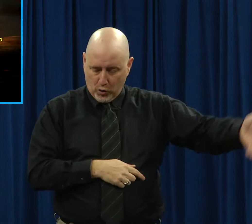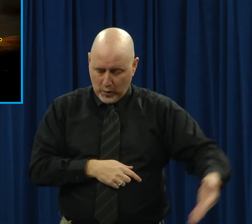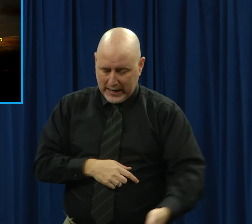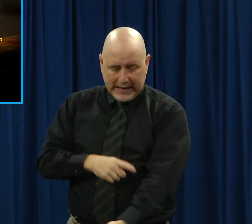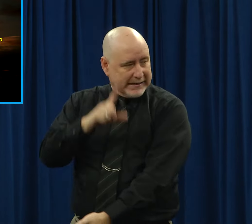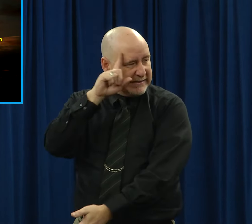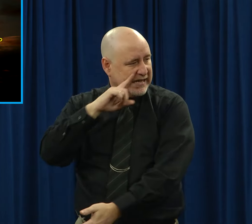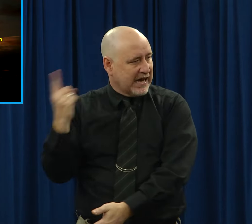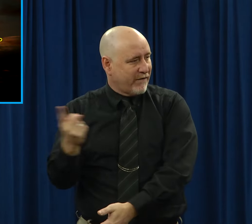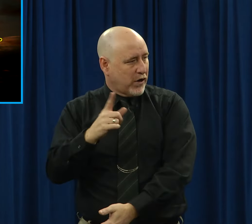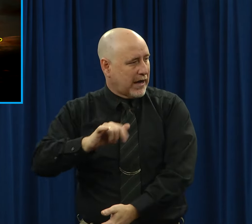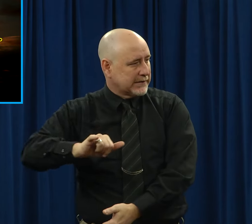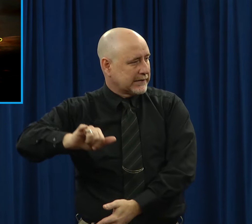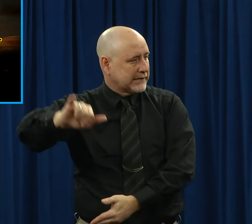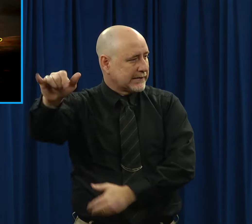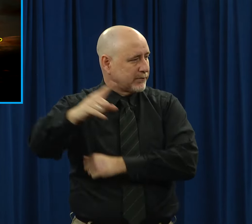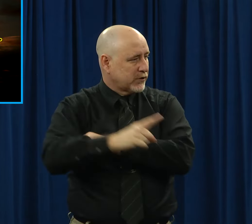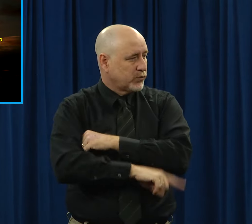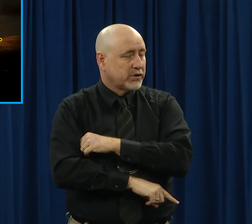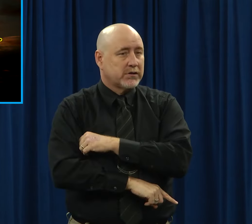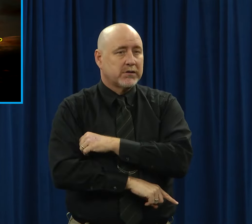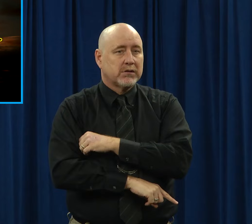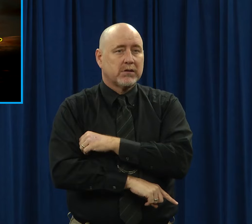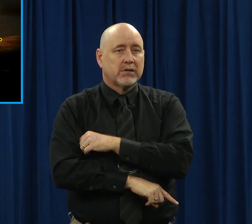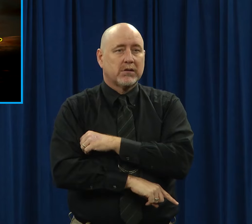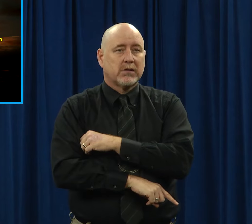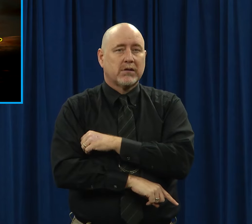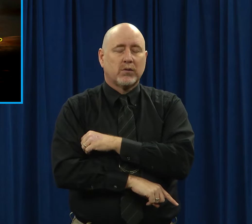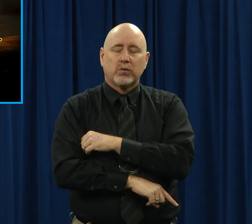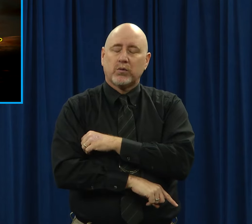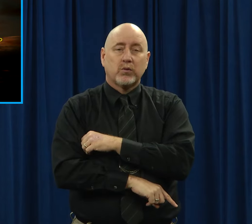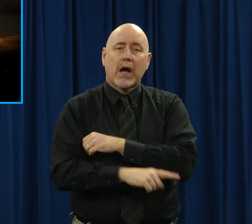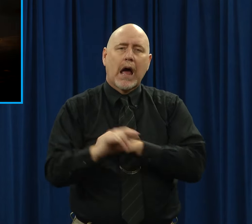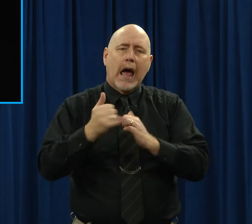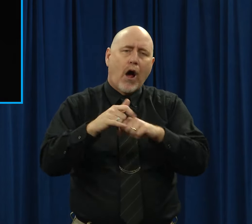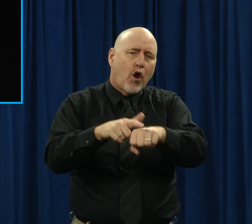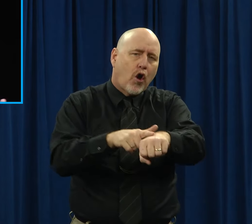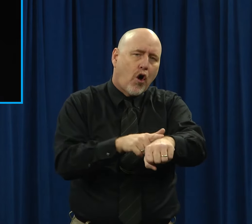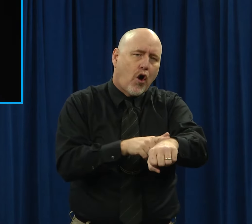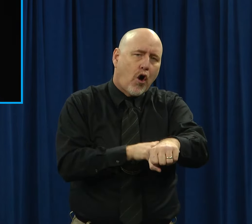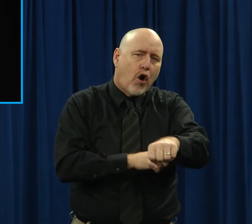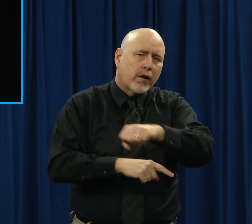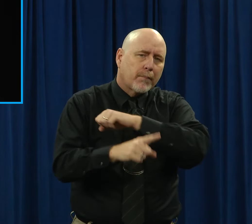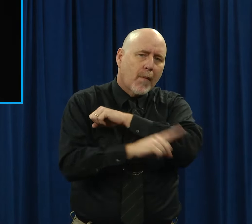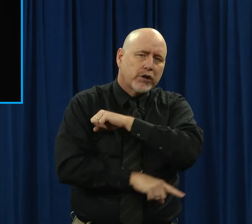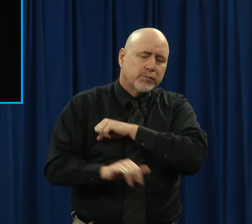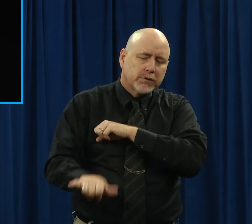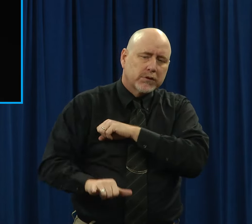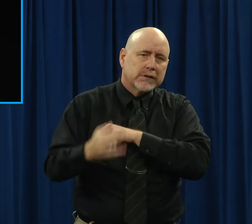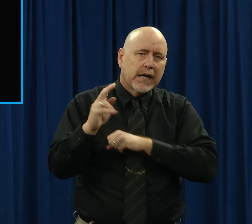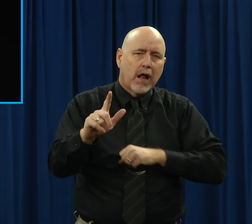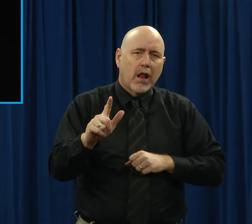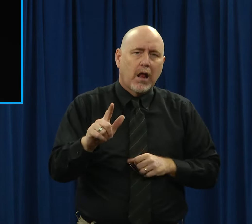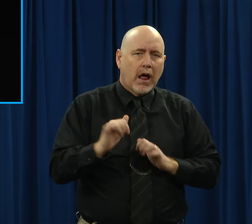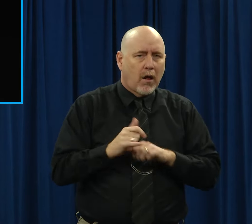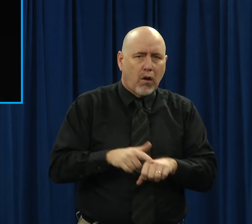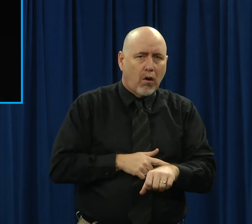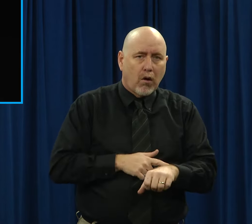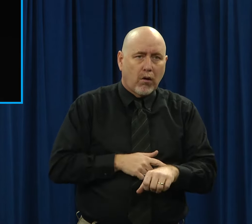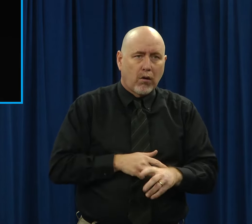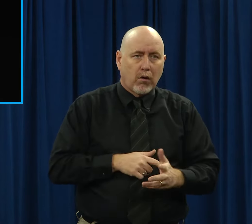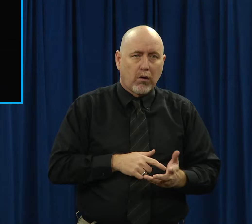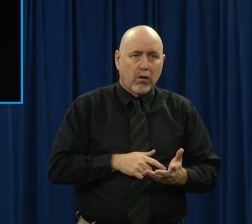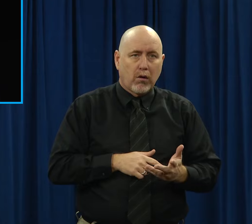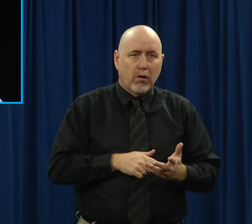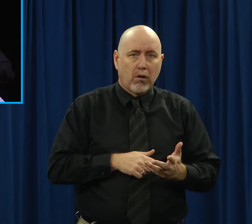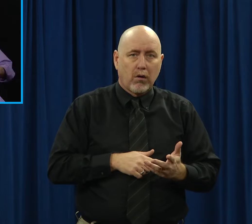go away into everlasting punishment. How long then is the punishment in hell going to